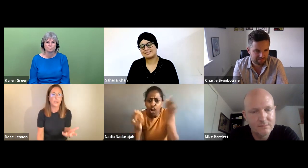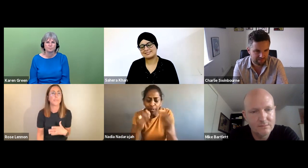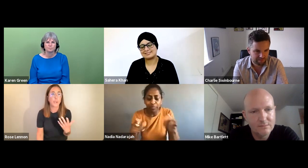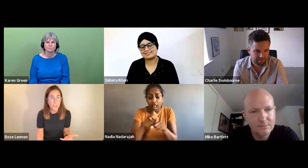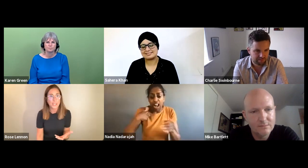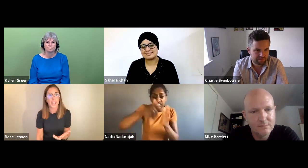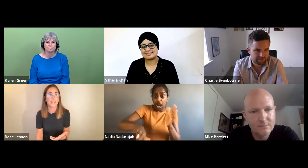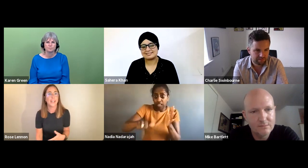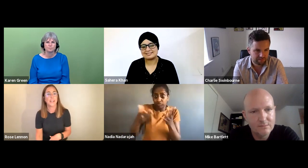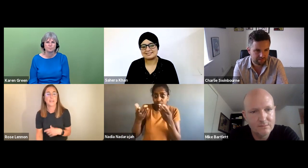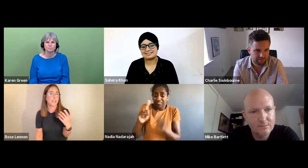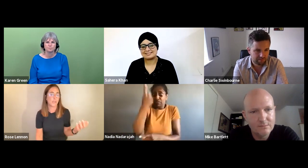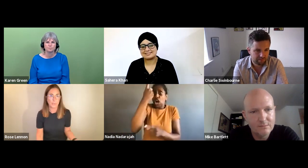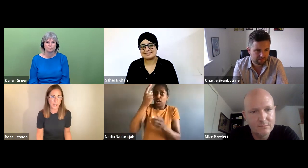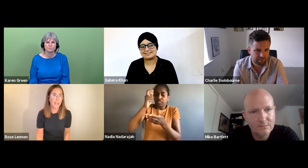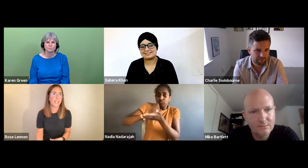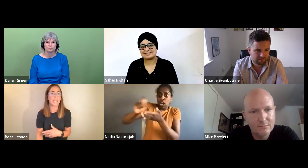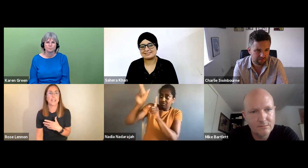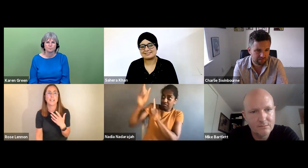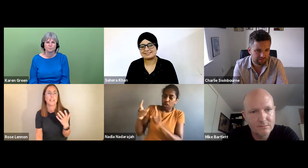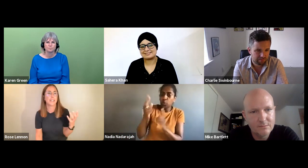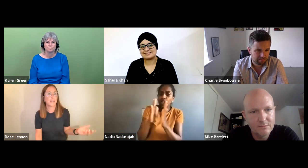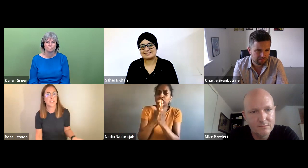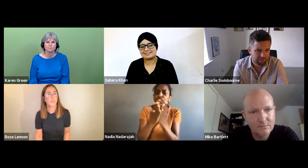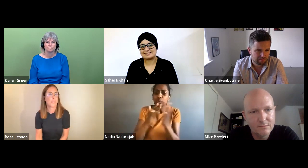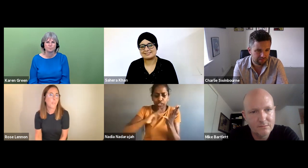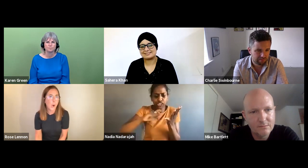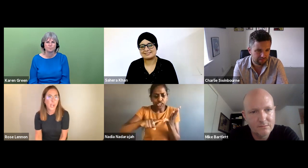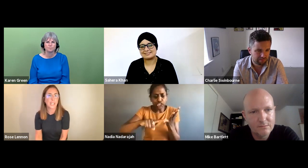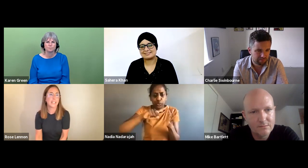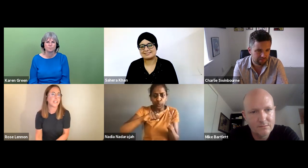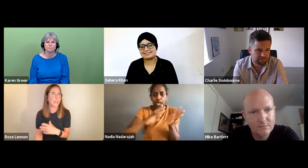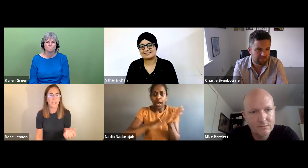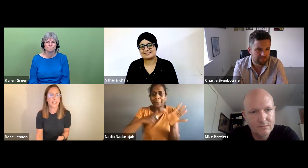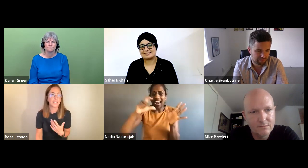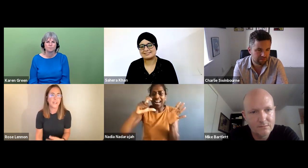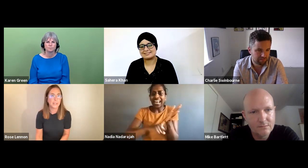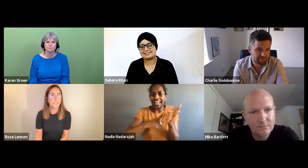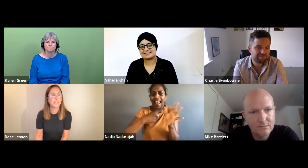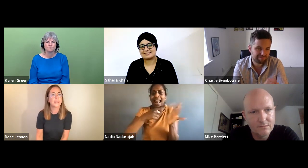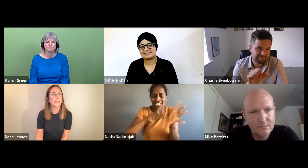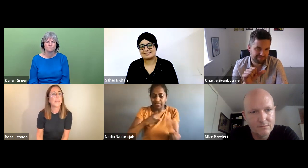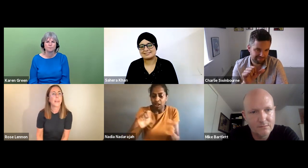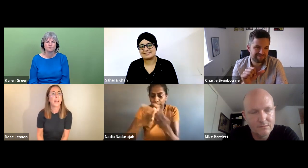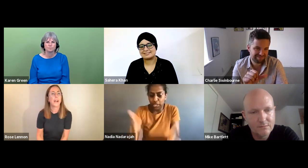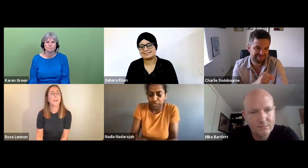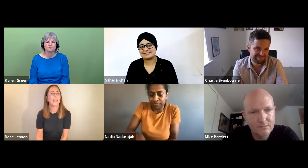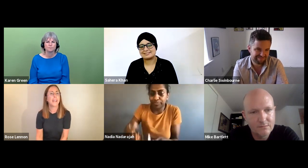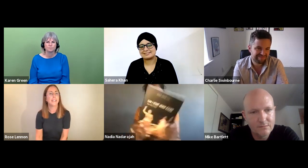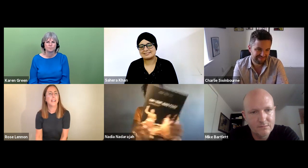the process, talking with directors, working, doing research and development. And then